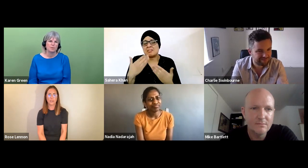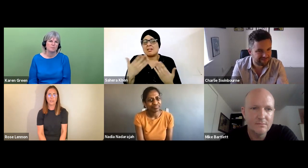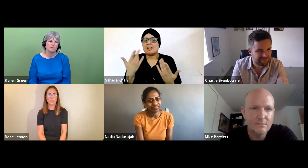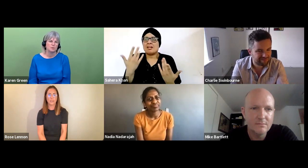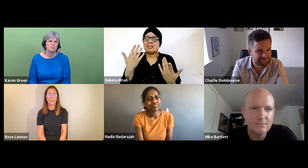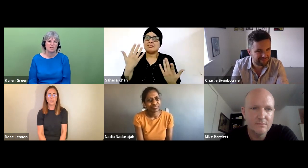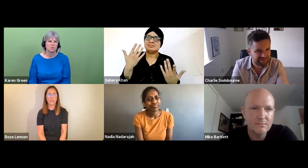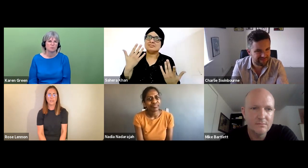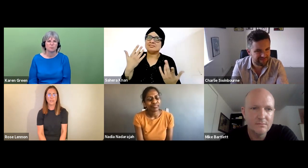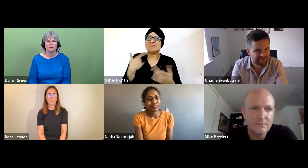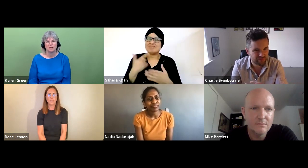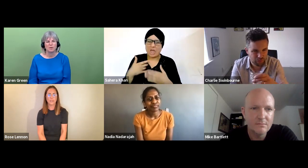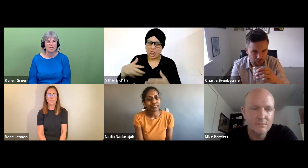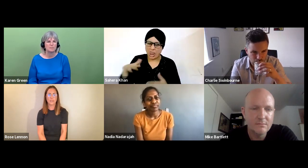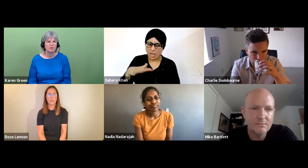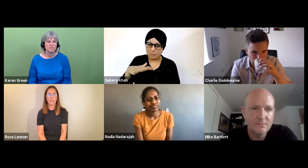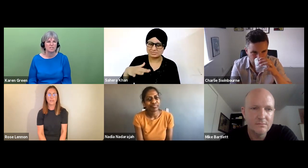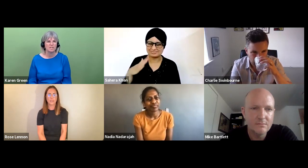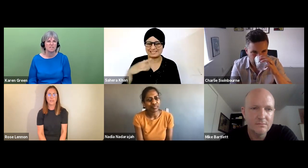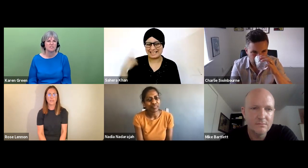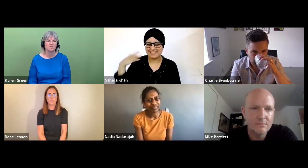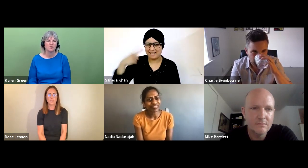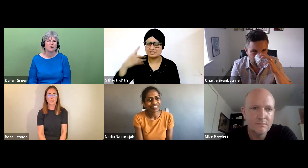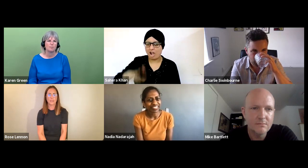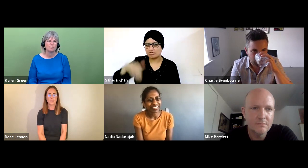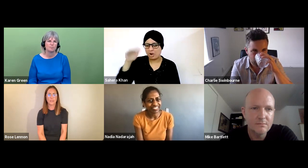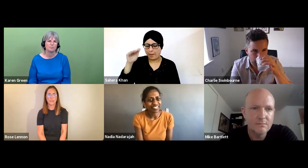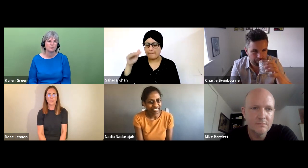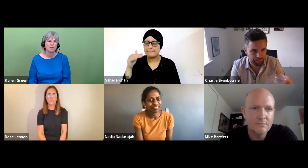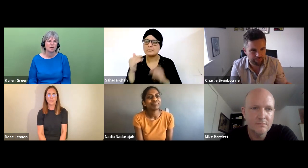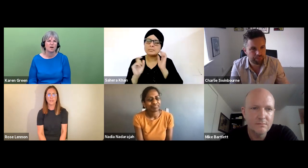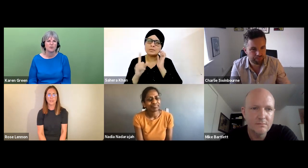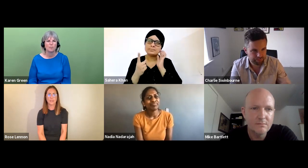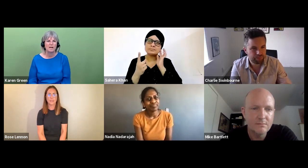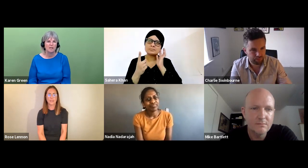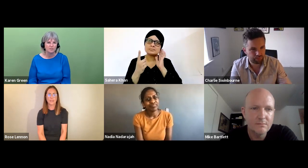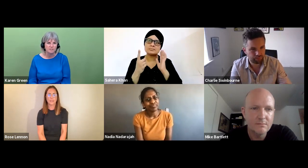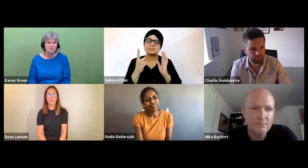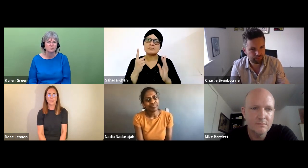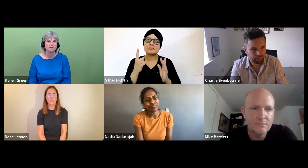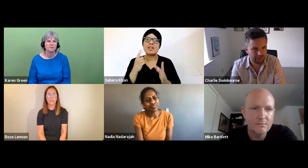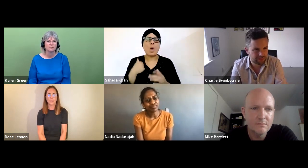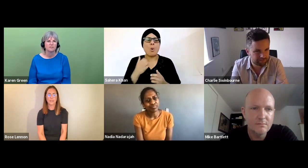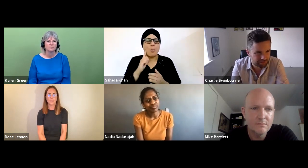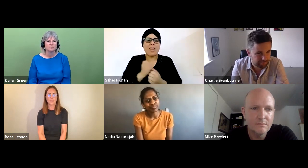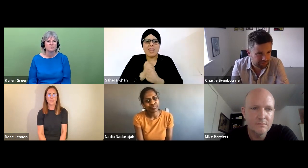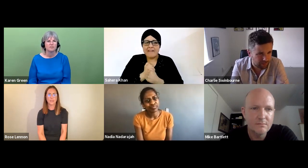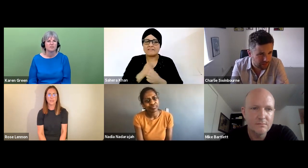it was based on, you know, my experiences. I grew up in London.